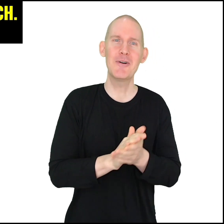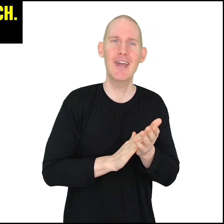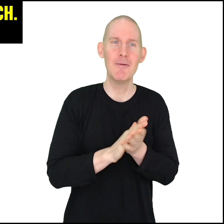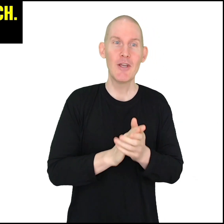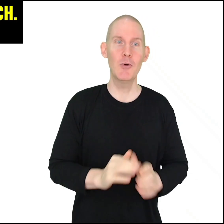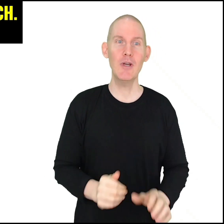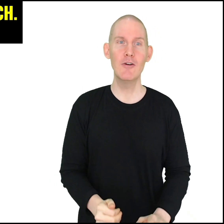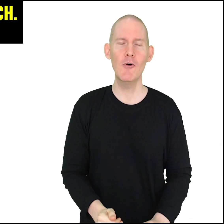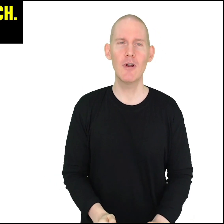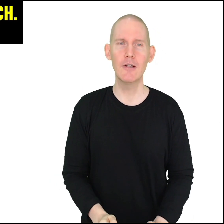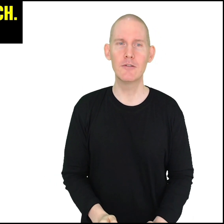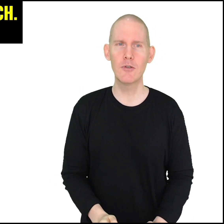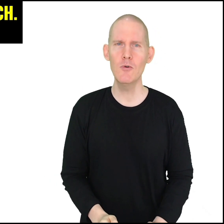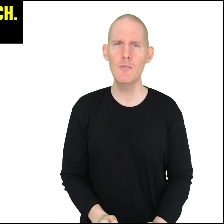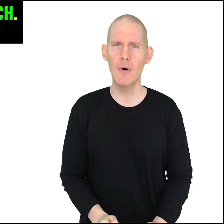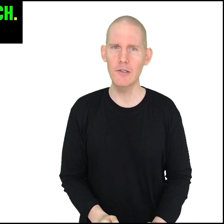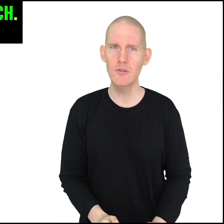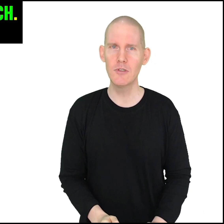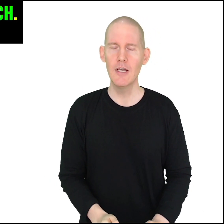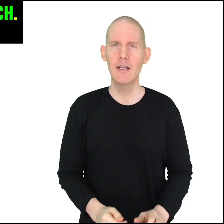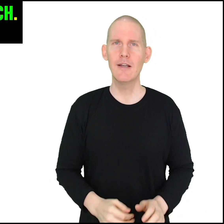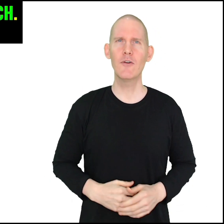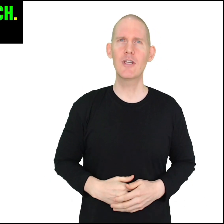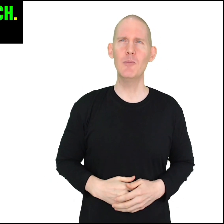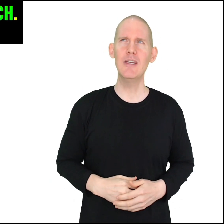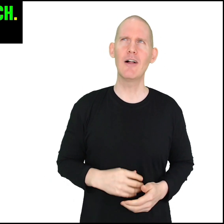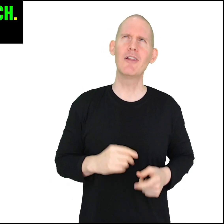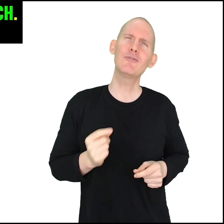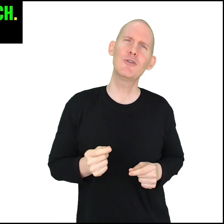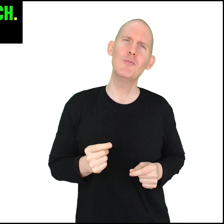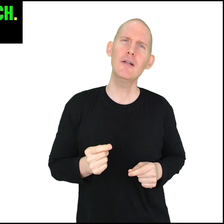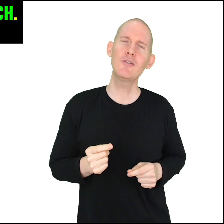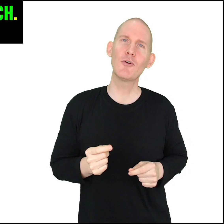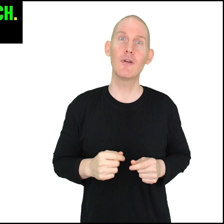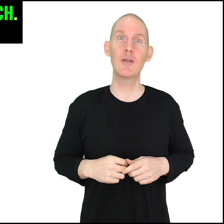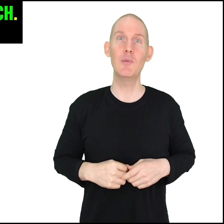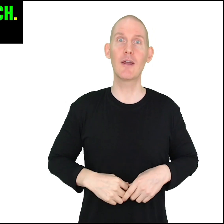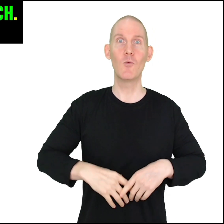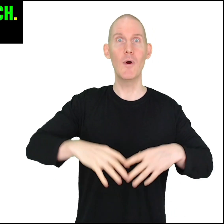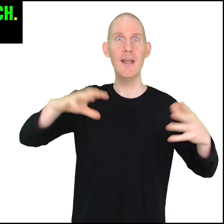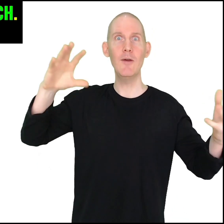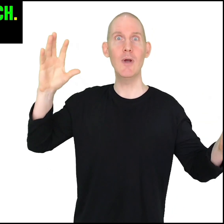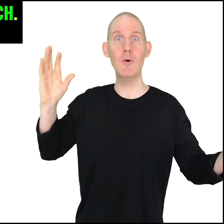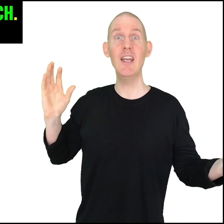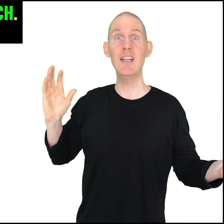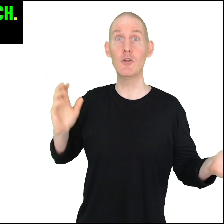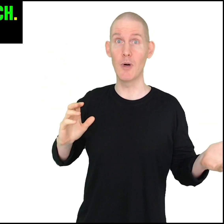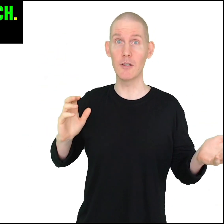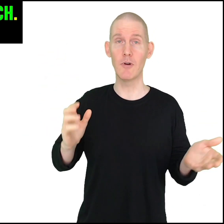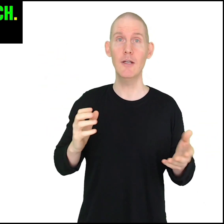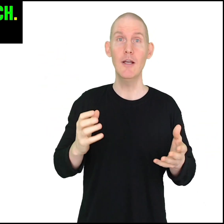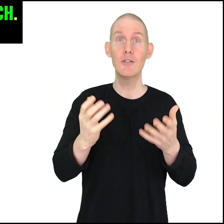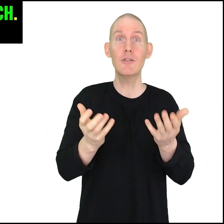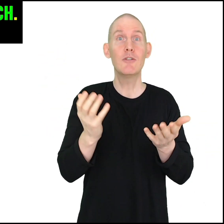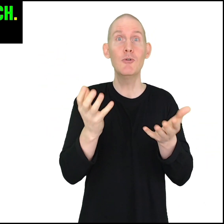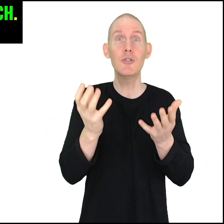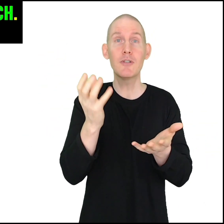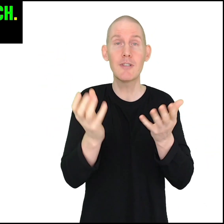Okay, quick note on too much. Now there can be a little too much, or there can be like way, way, way too much, right? Just use your sign.